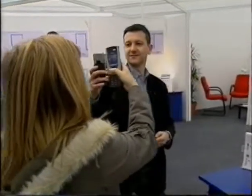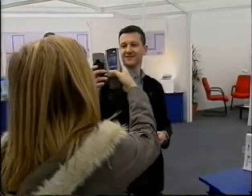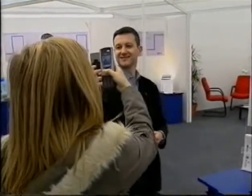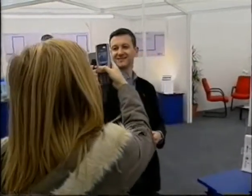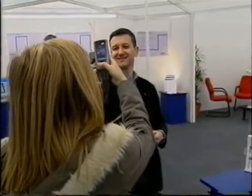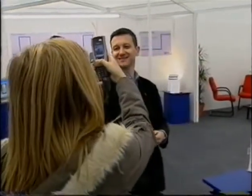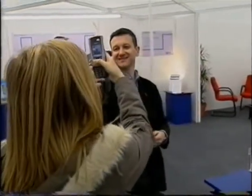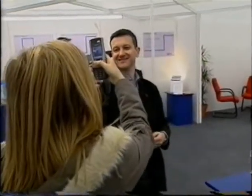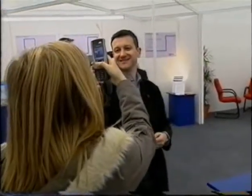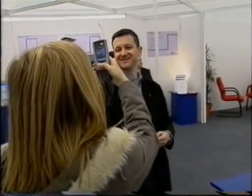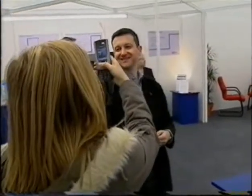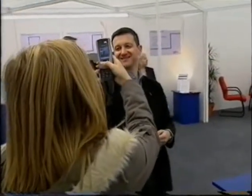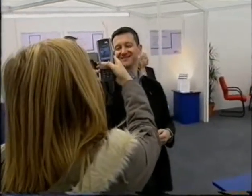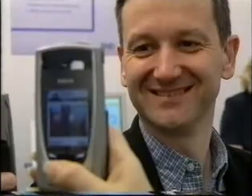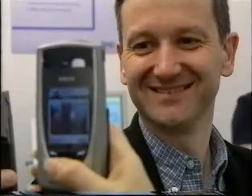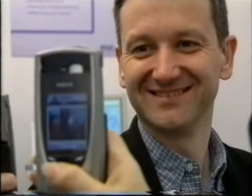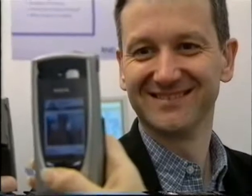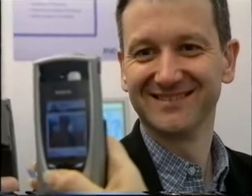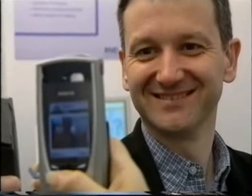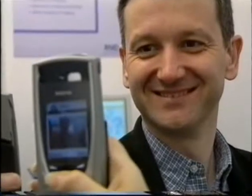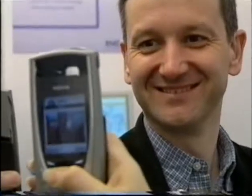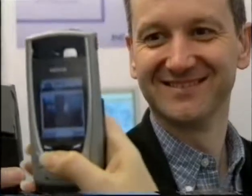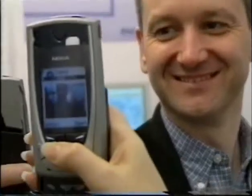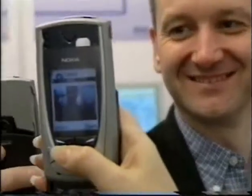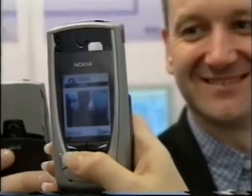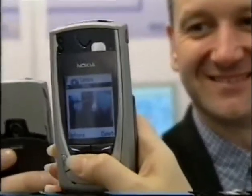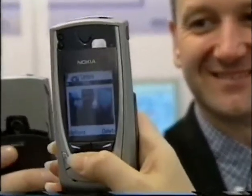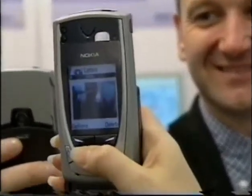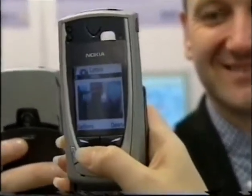the hearing and the deaf world. That's tomorrow night on Central News at 6.